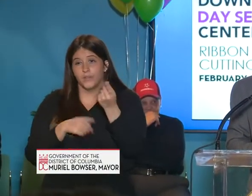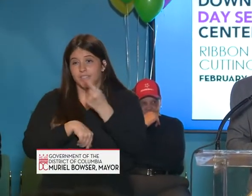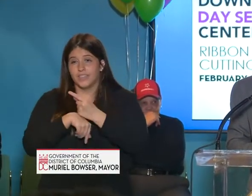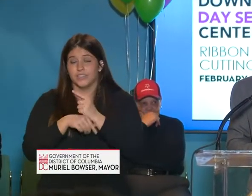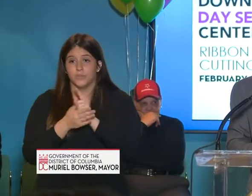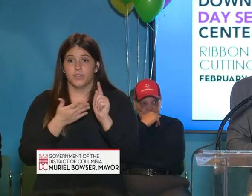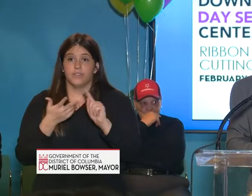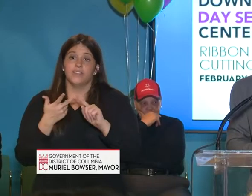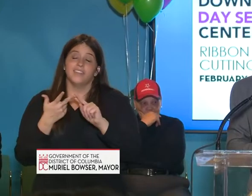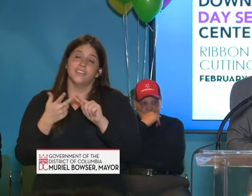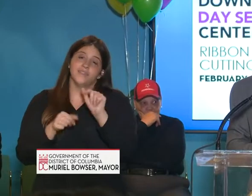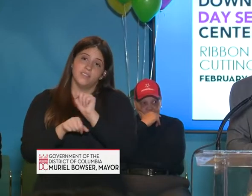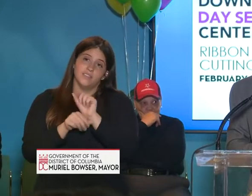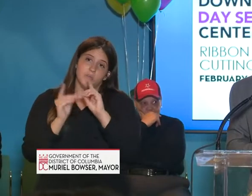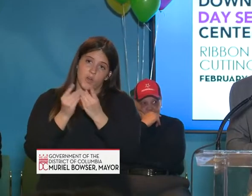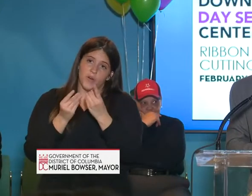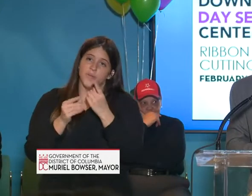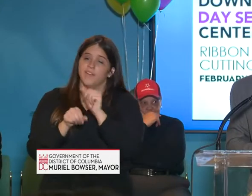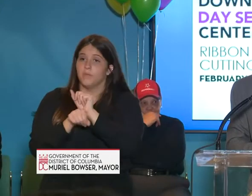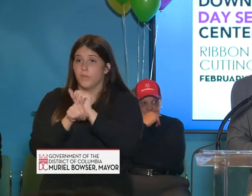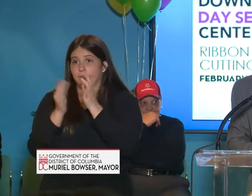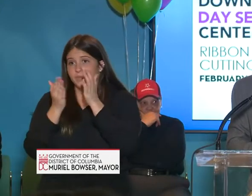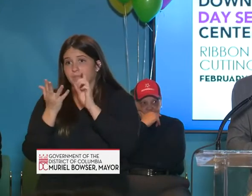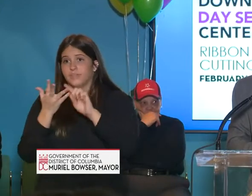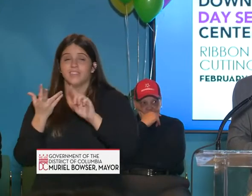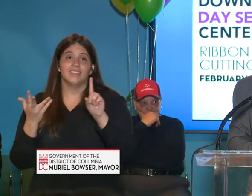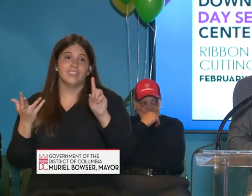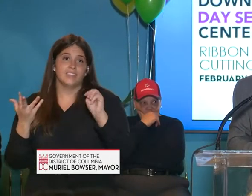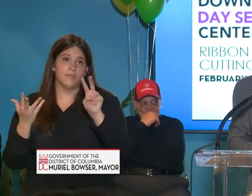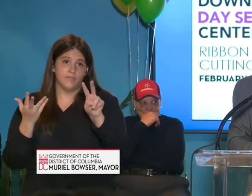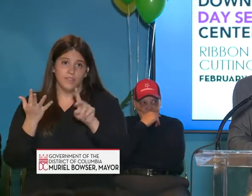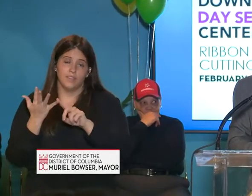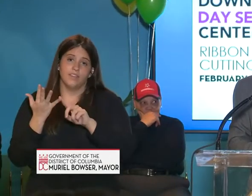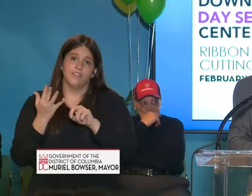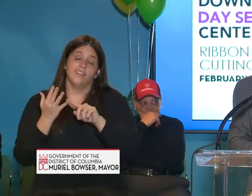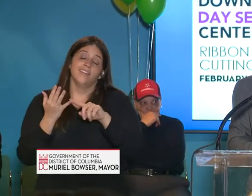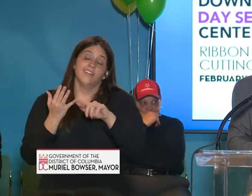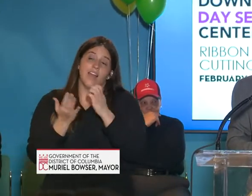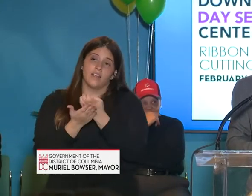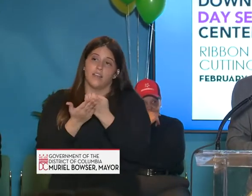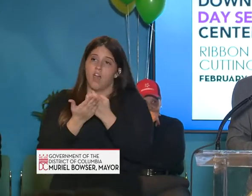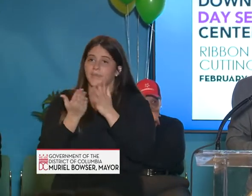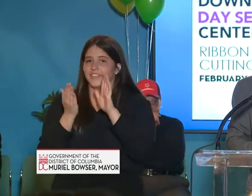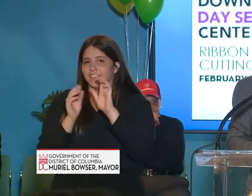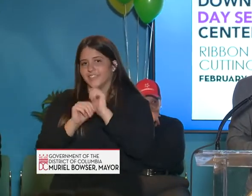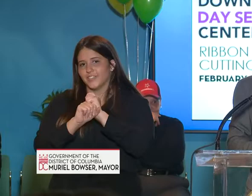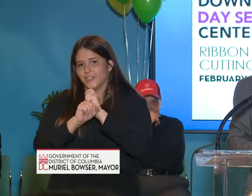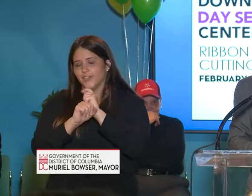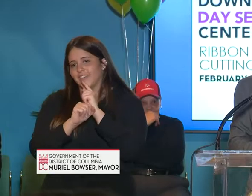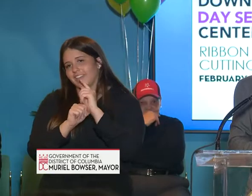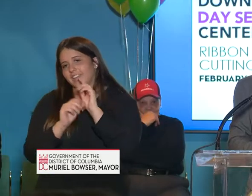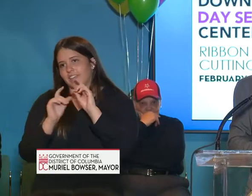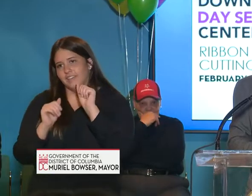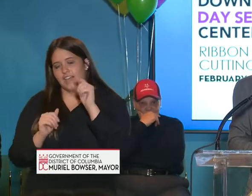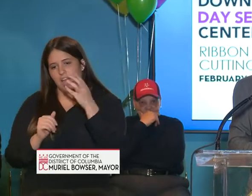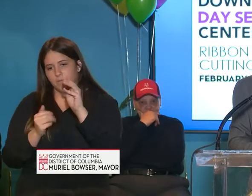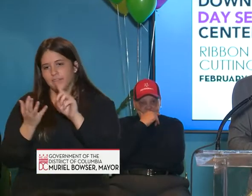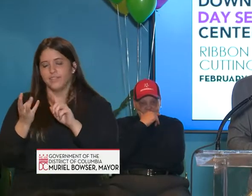of Employment Services, DMV will be here, the Economic Security Administration, Washington Legal